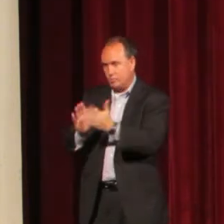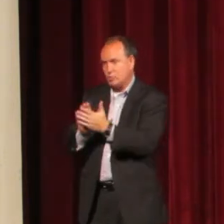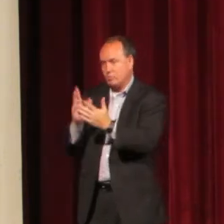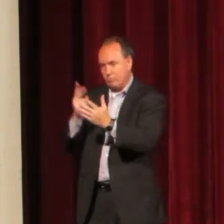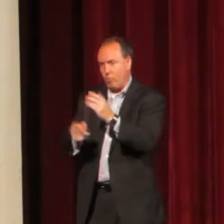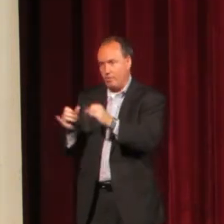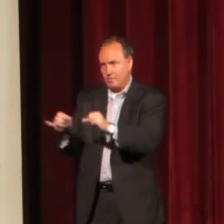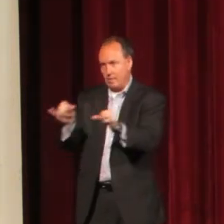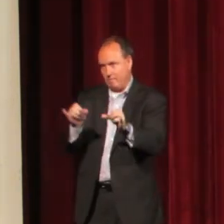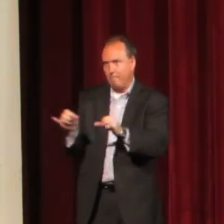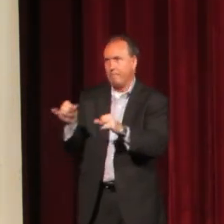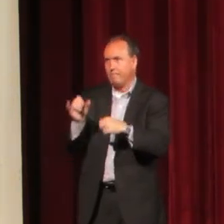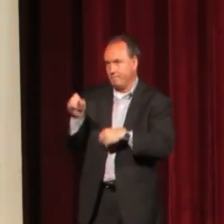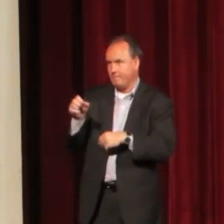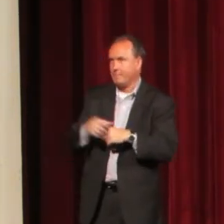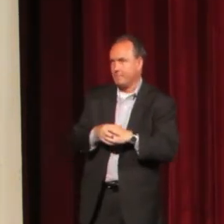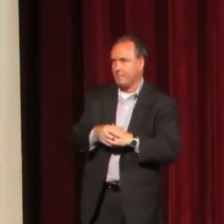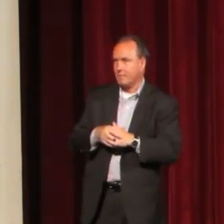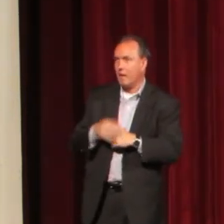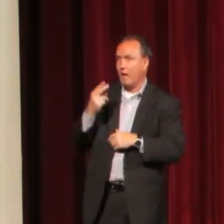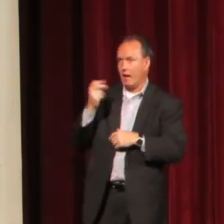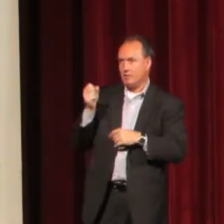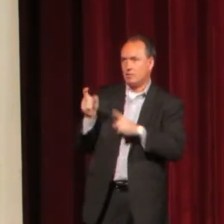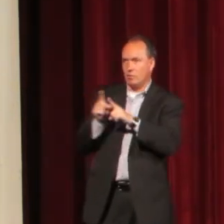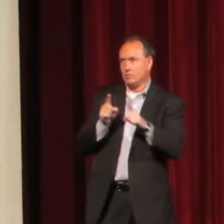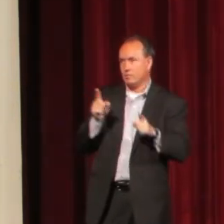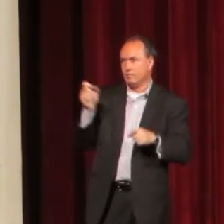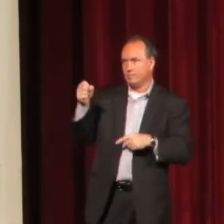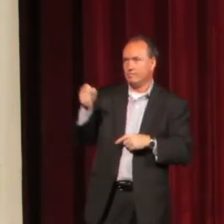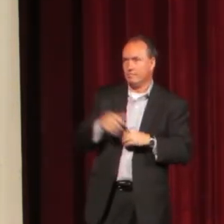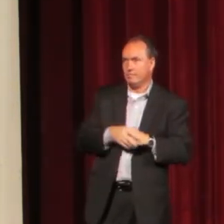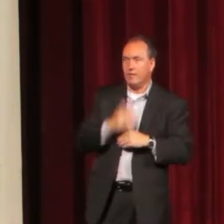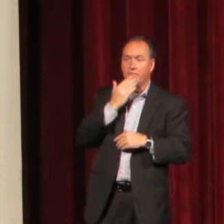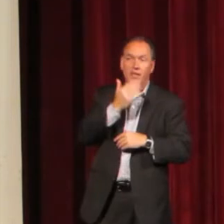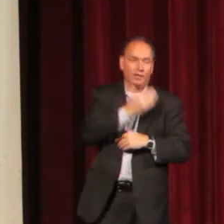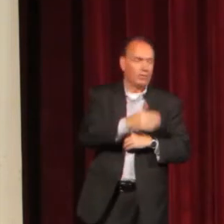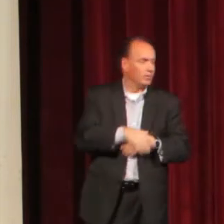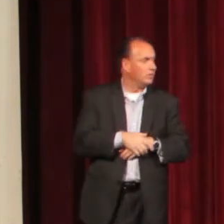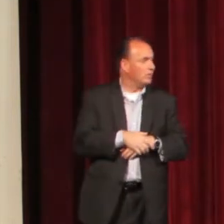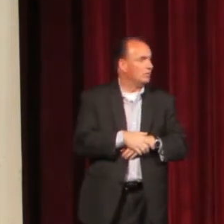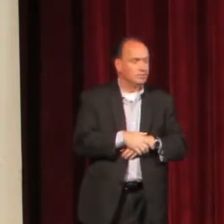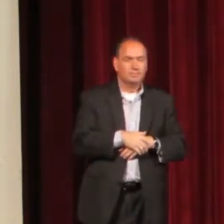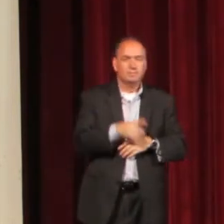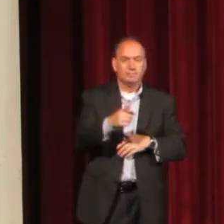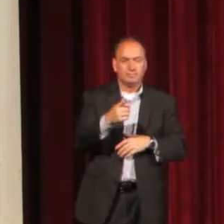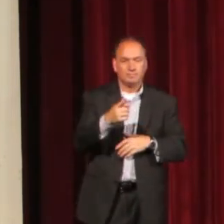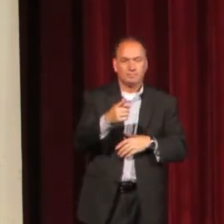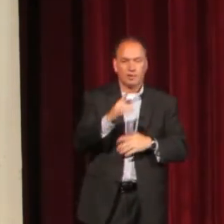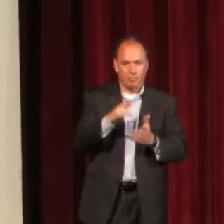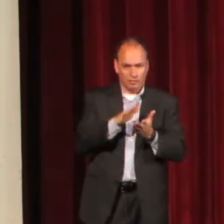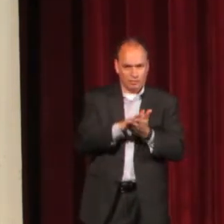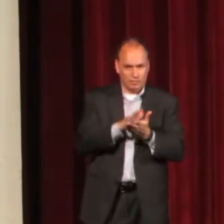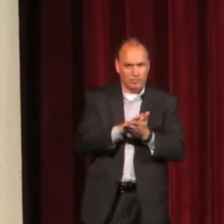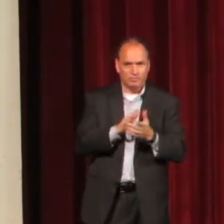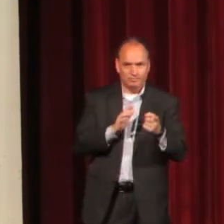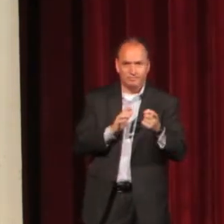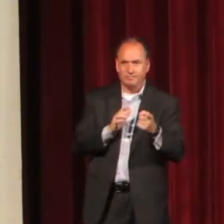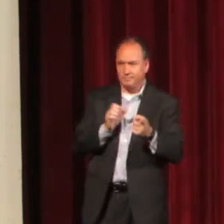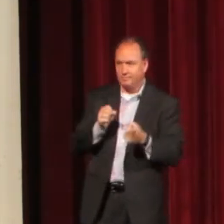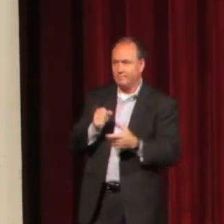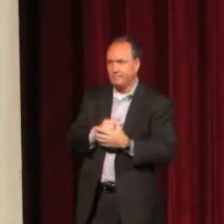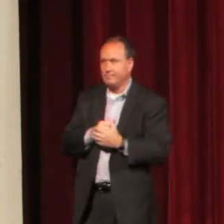same way. High school is one. Thank you. Middle school.